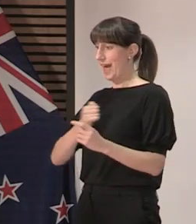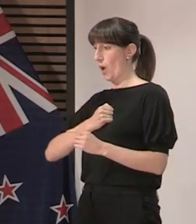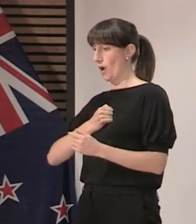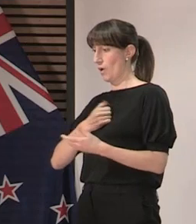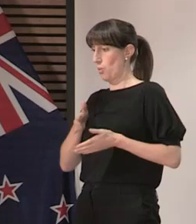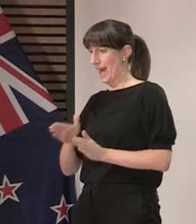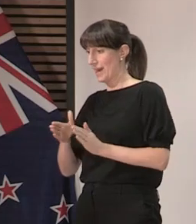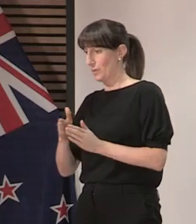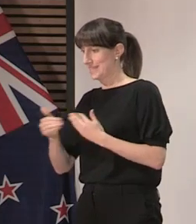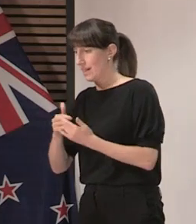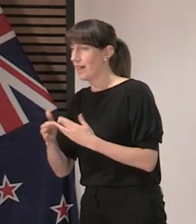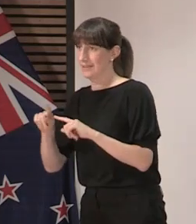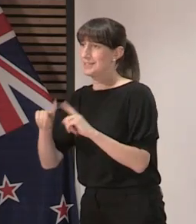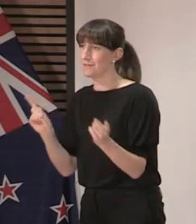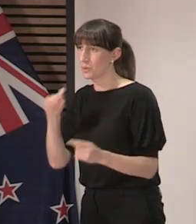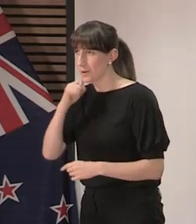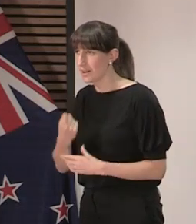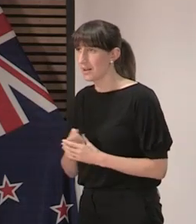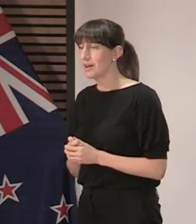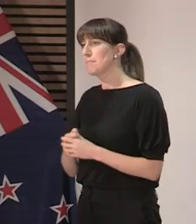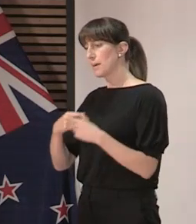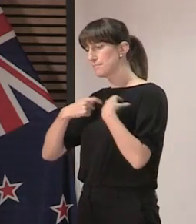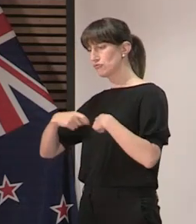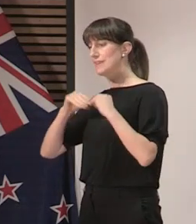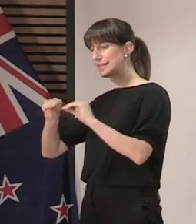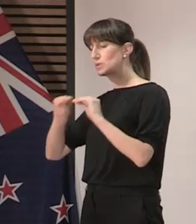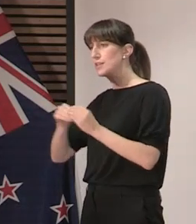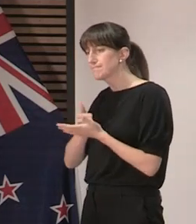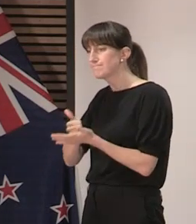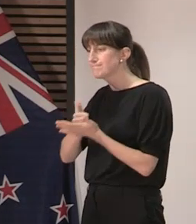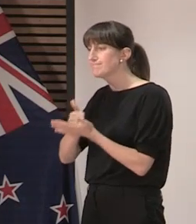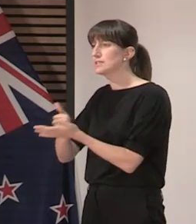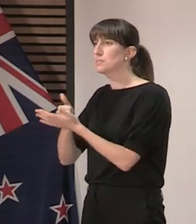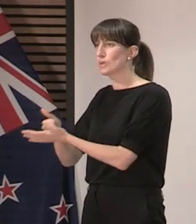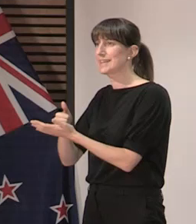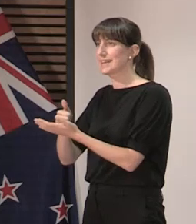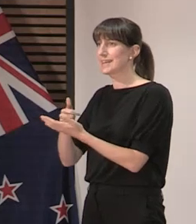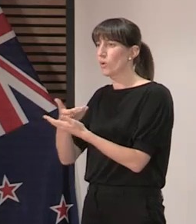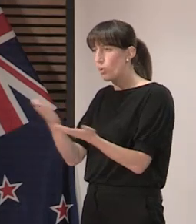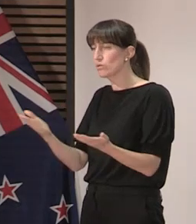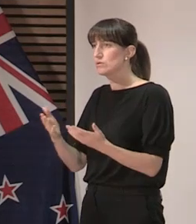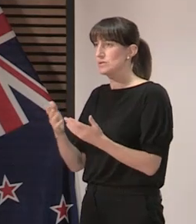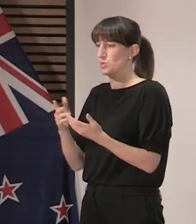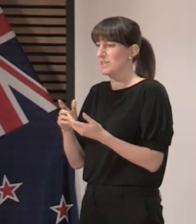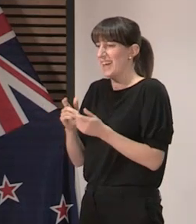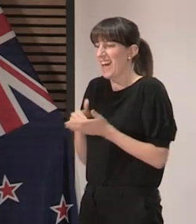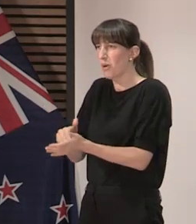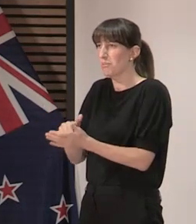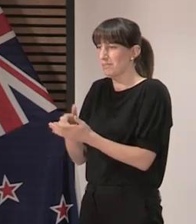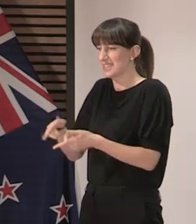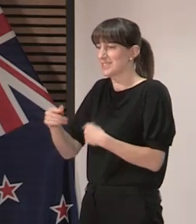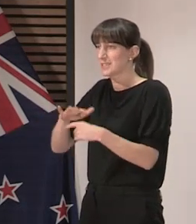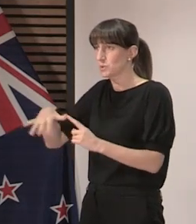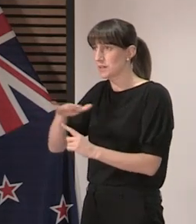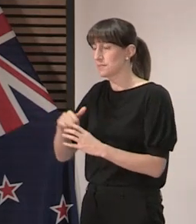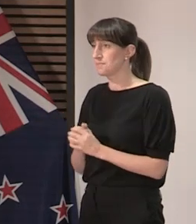with sector groups to work through all of the practical issues. Over the last week, the Ministry's kept in close contact with the